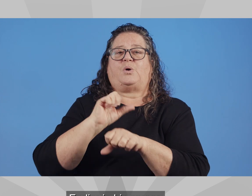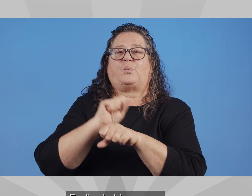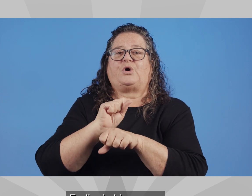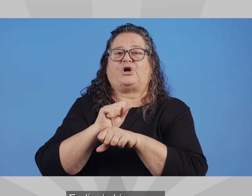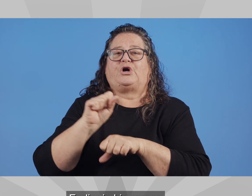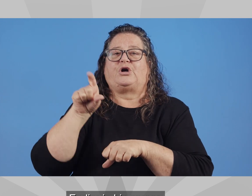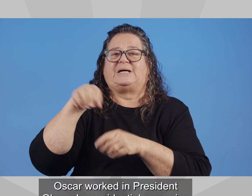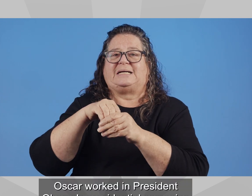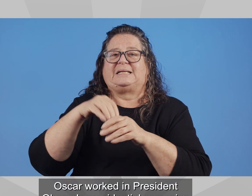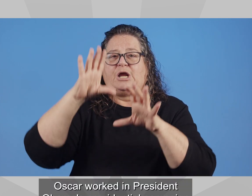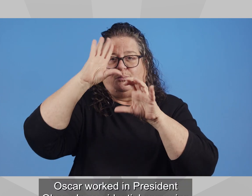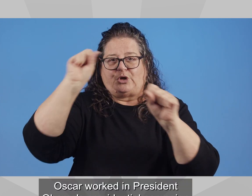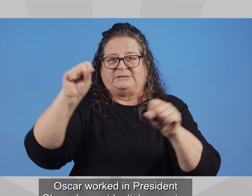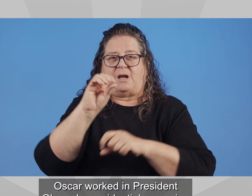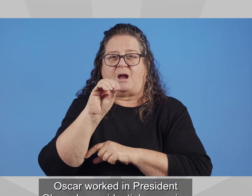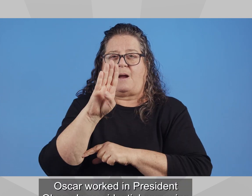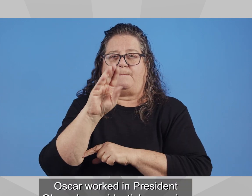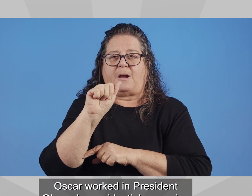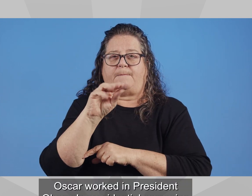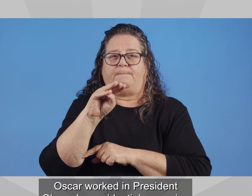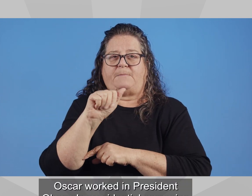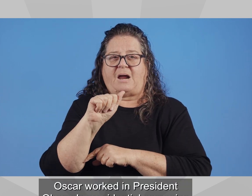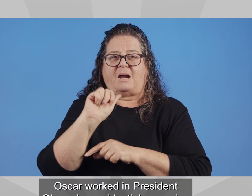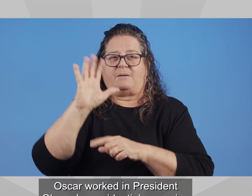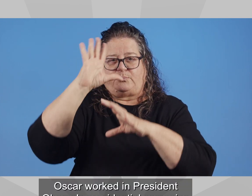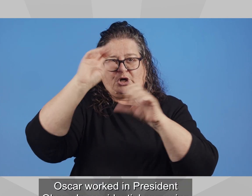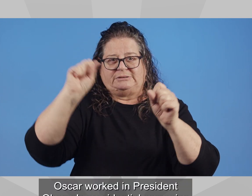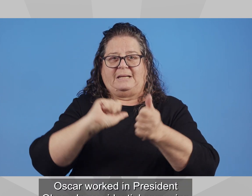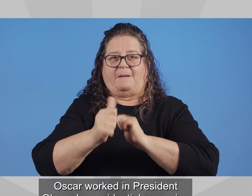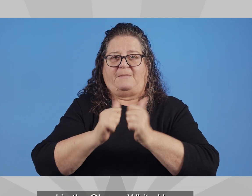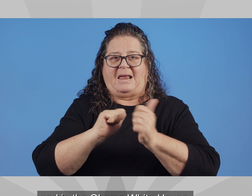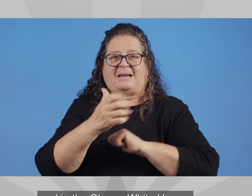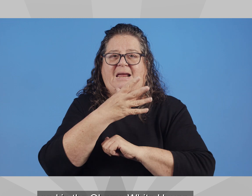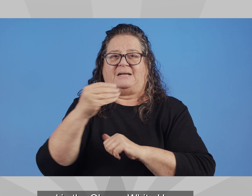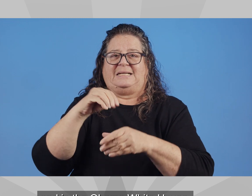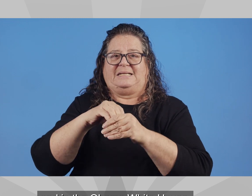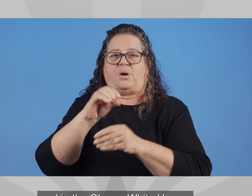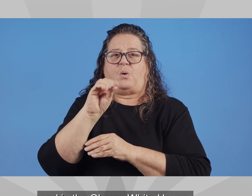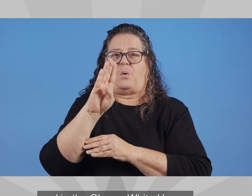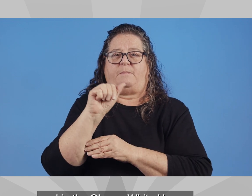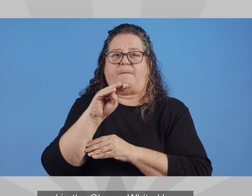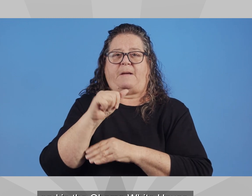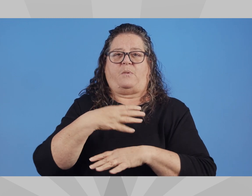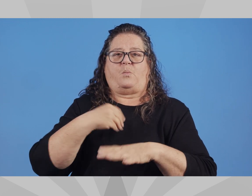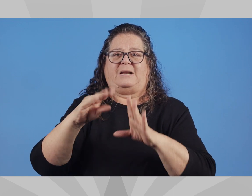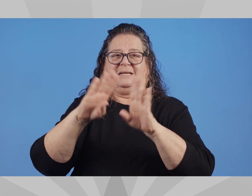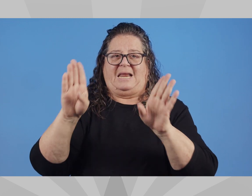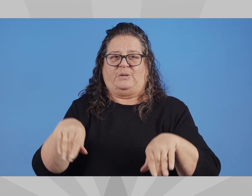Earlier in his career, Oscar worked in President Obama's presidential campaign and in the Obama White